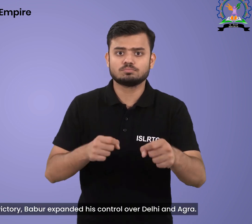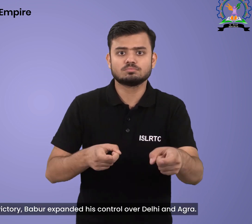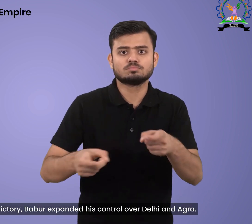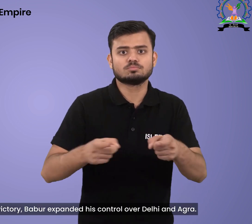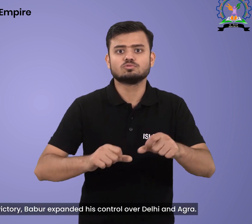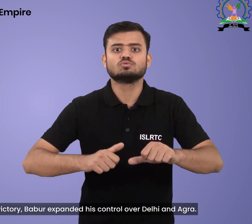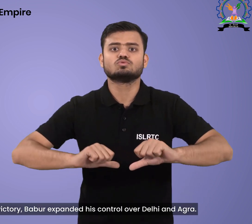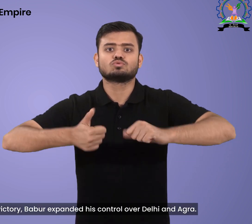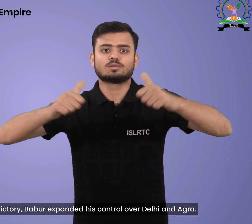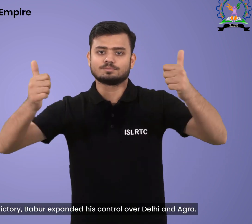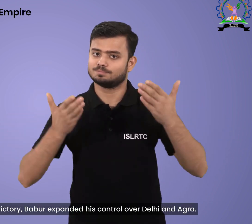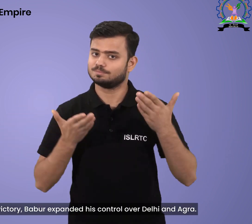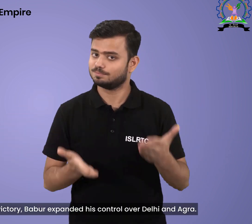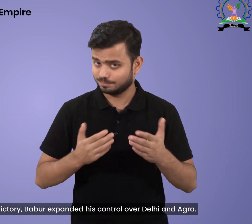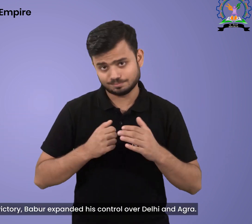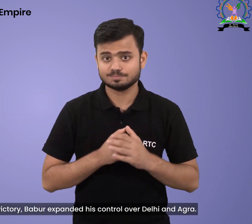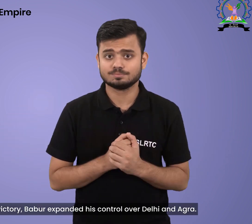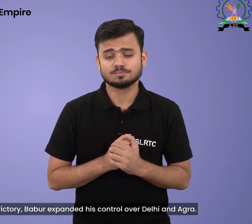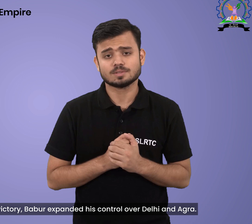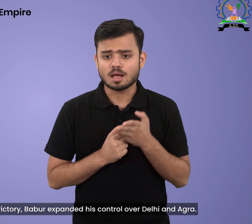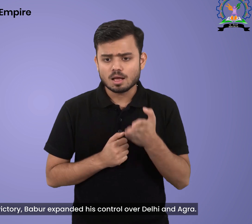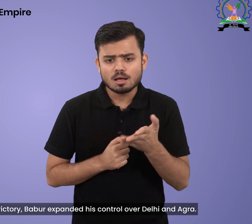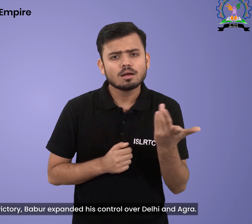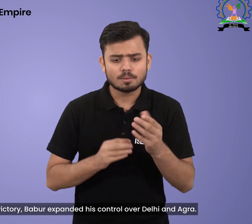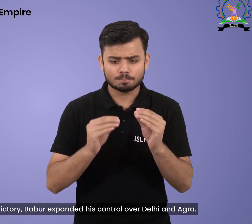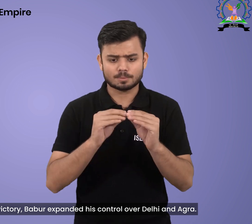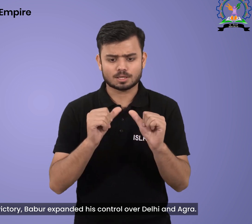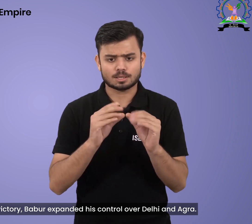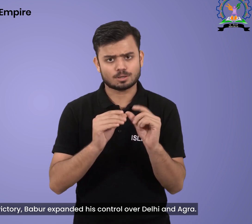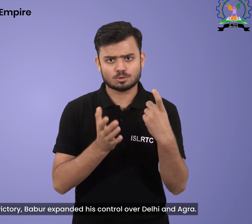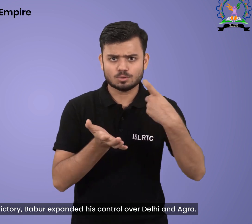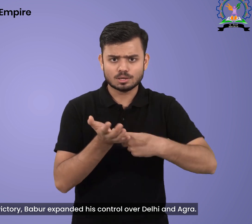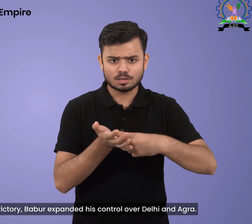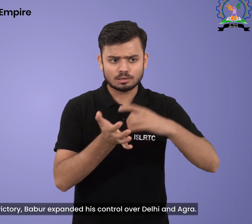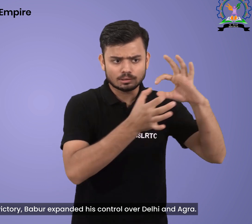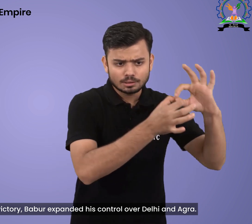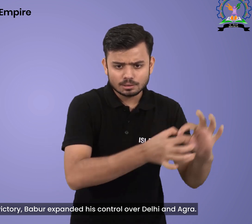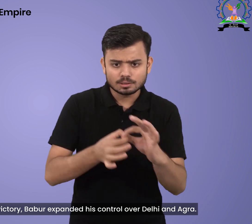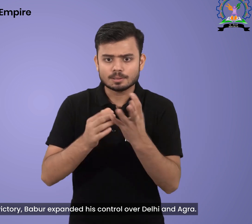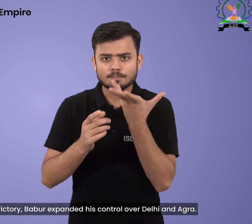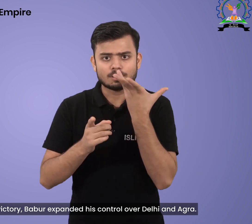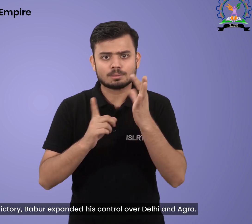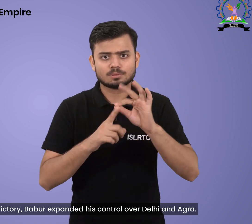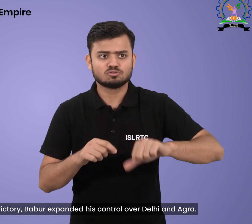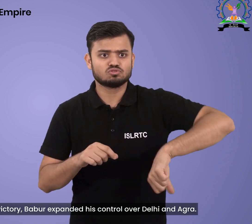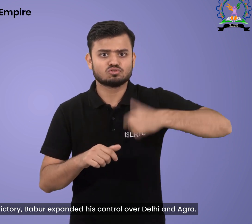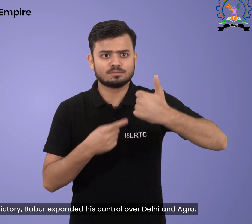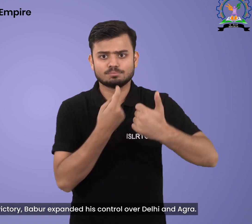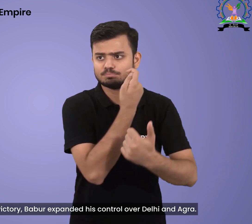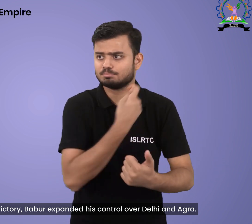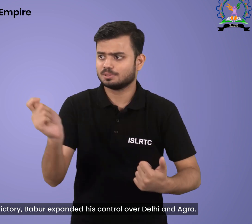Conquests. Following his initial victory, Babur expanded his control over Delhi and Agra.